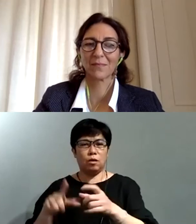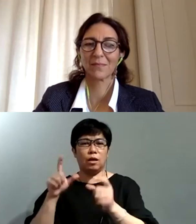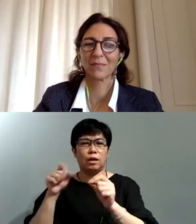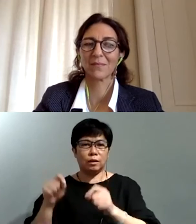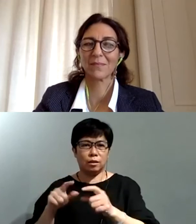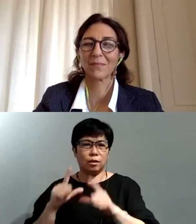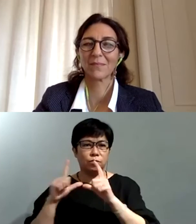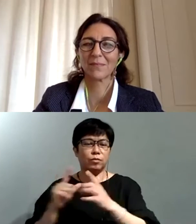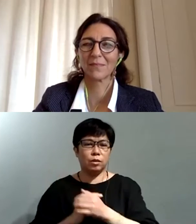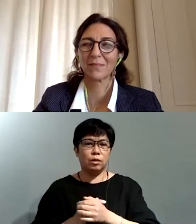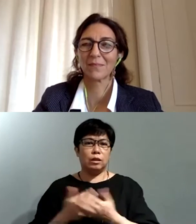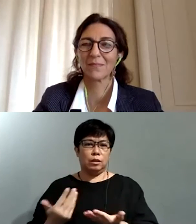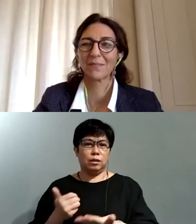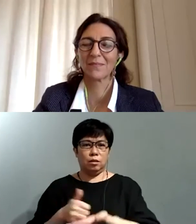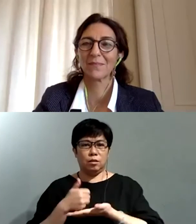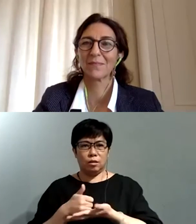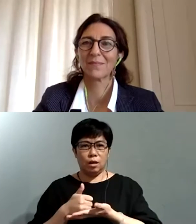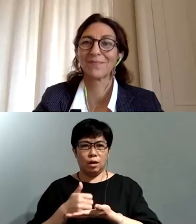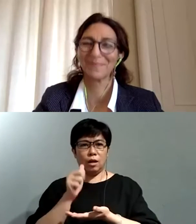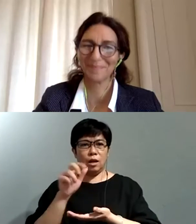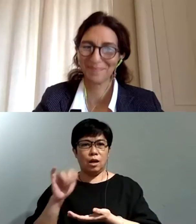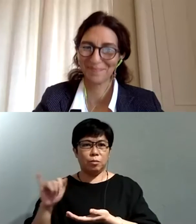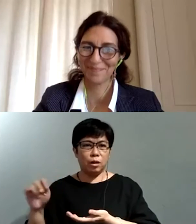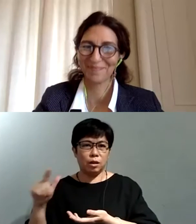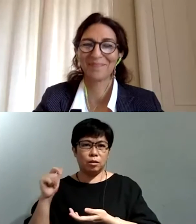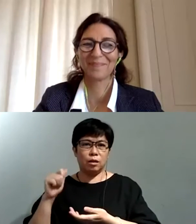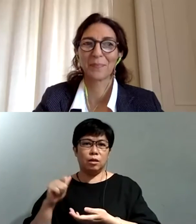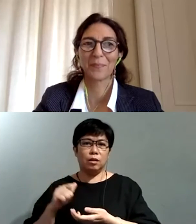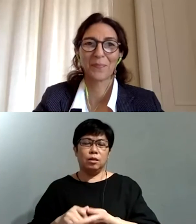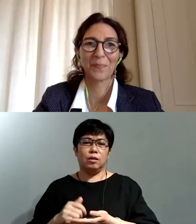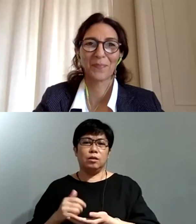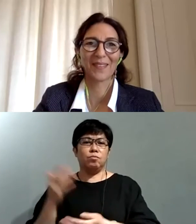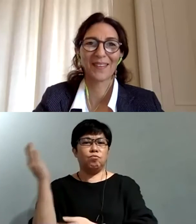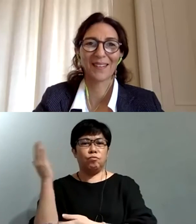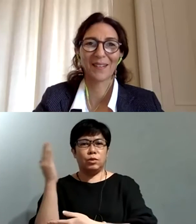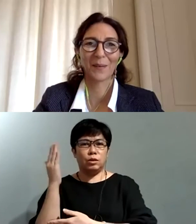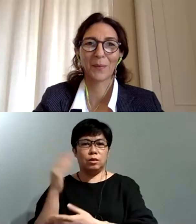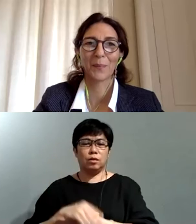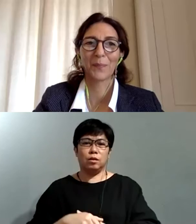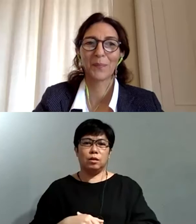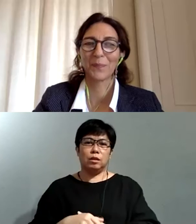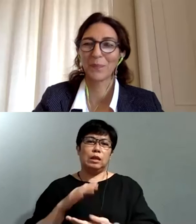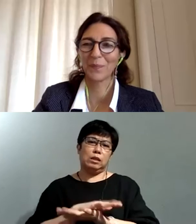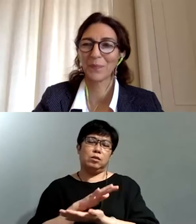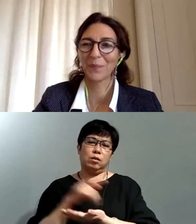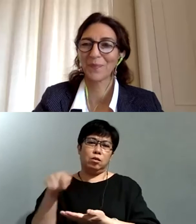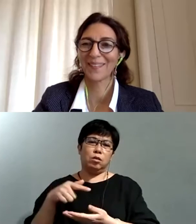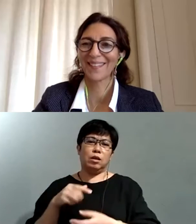now invite Amalia Seppos to present your experience to all of us. Thank